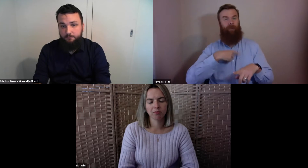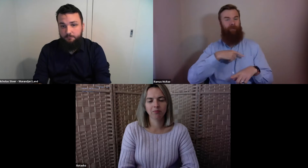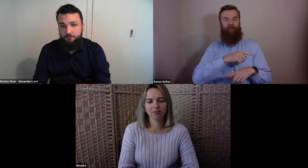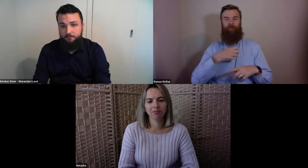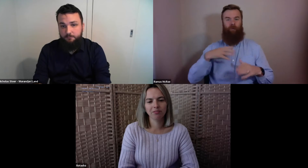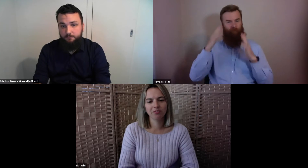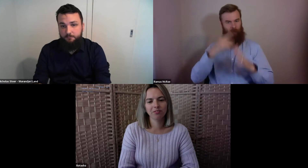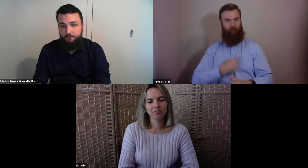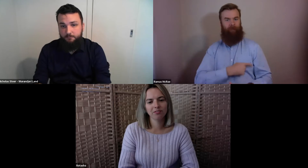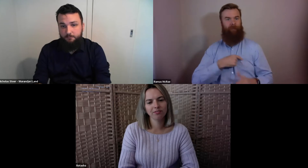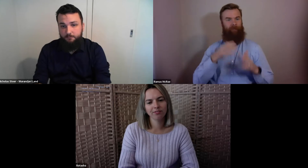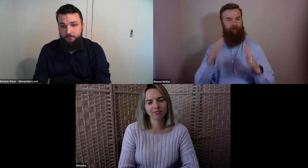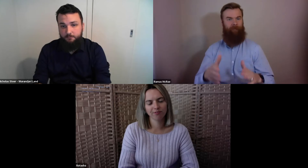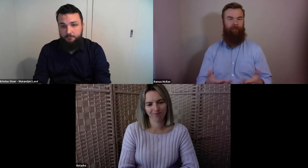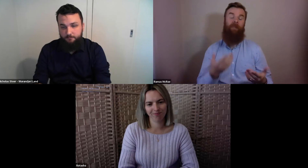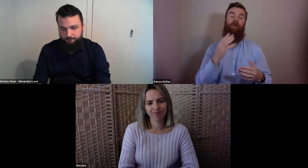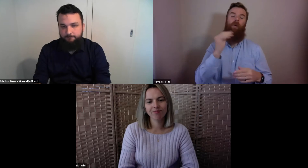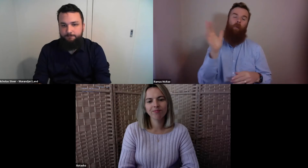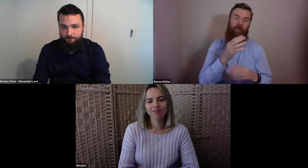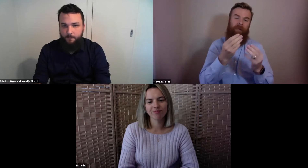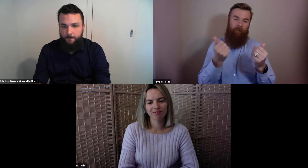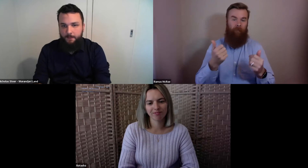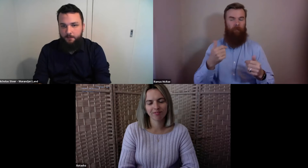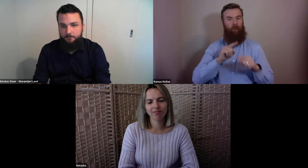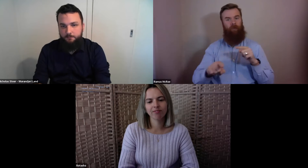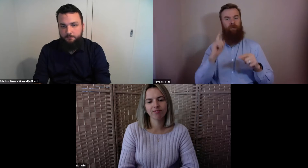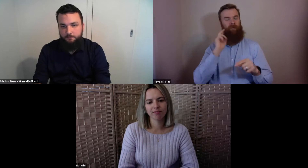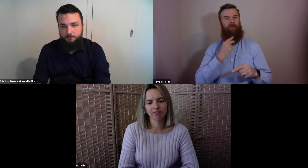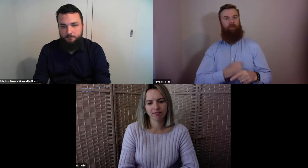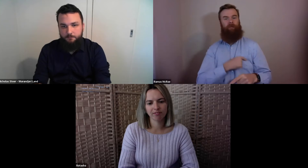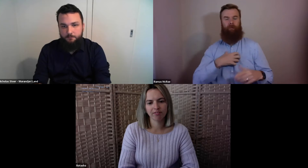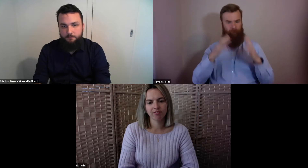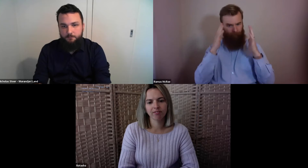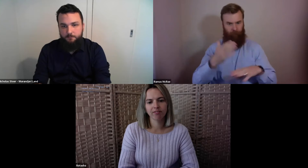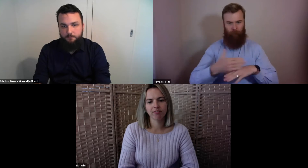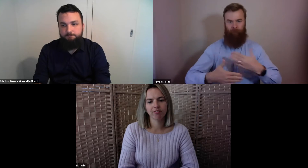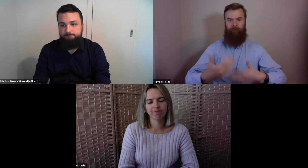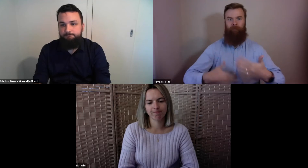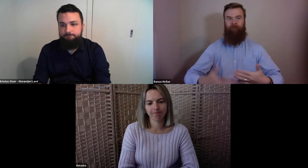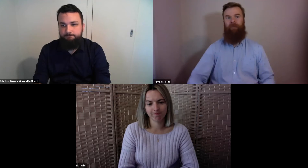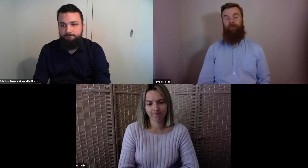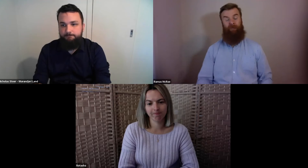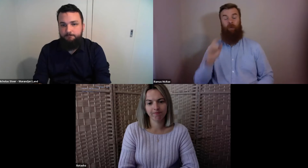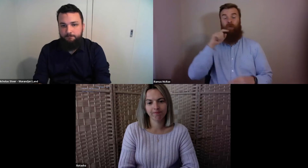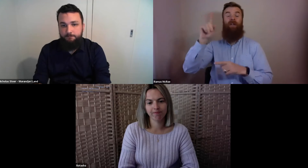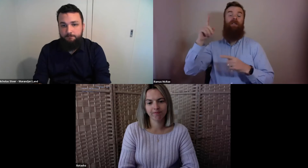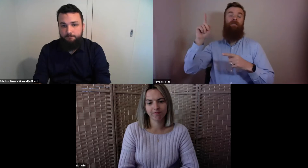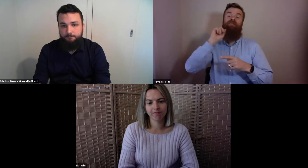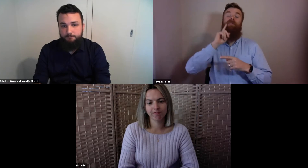may have people that have lots of academic qualifications, but that shouldn't be a put off if you don't have